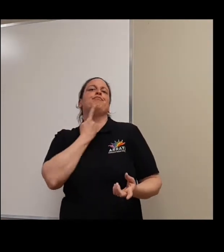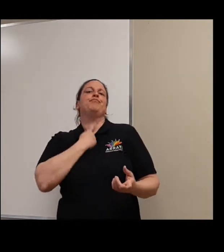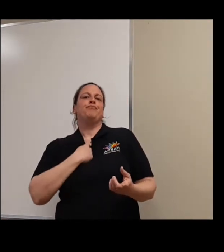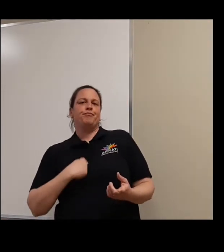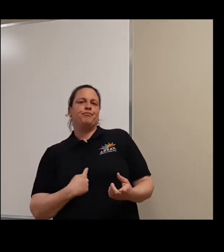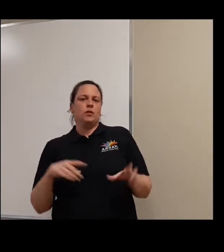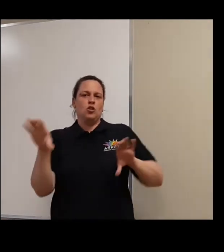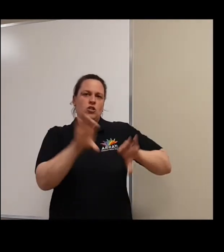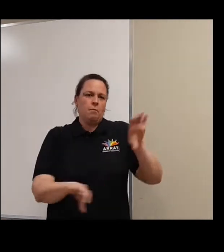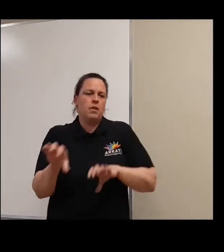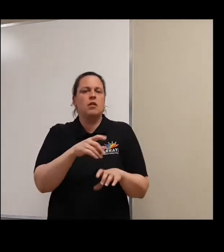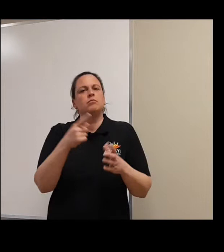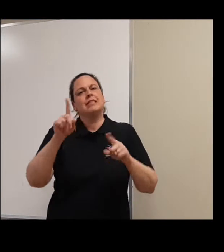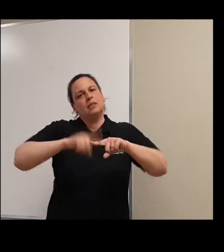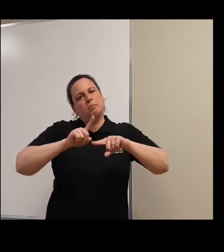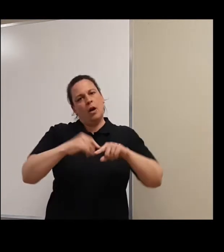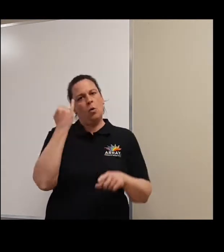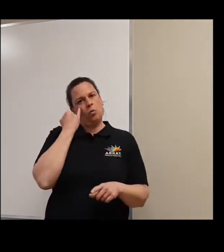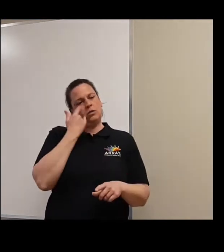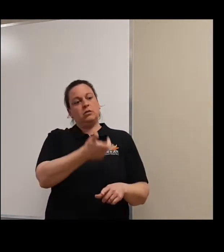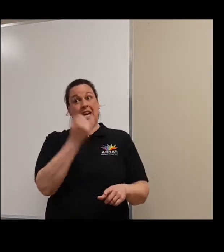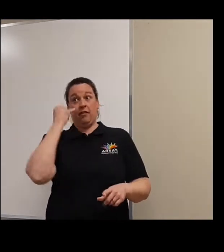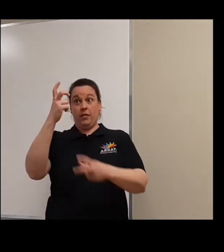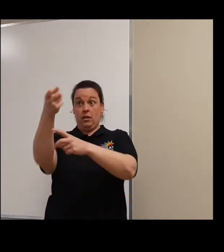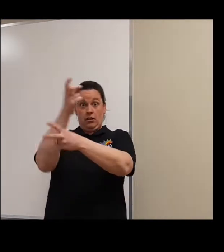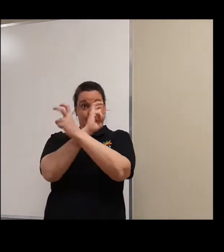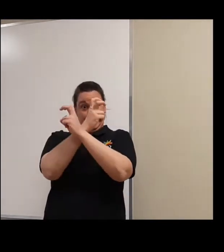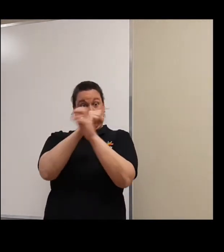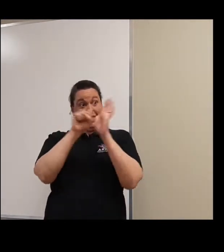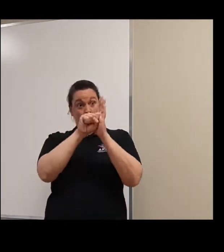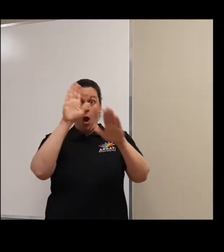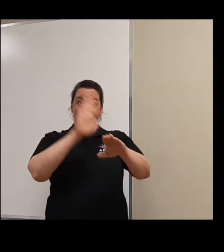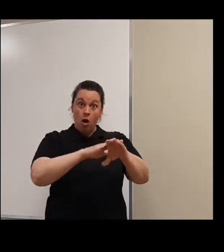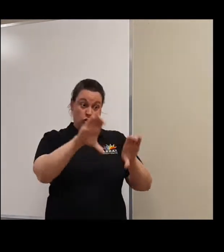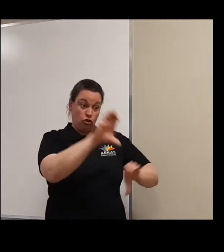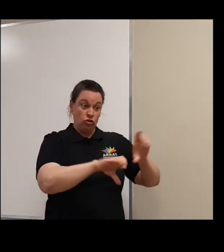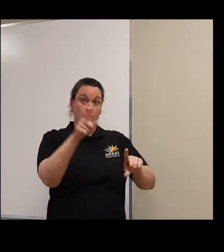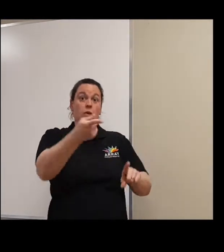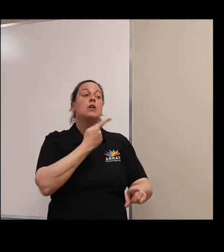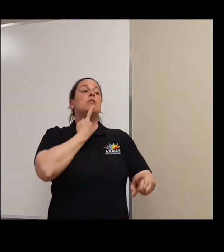and crossbones on the label and you were to drink or eat it, you could die.